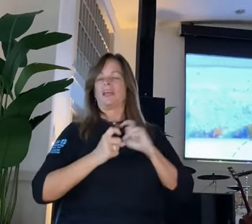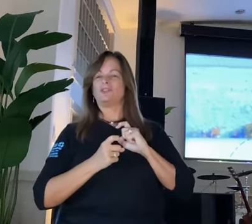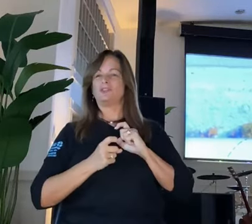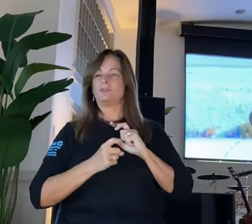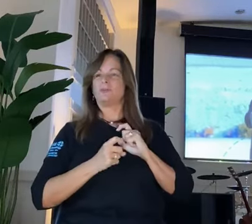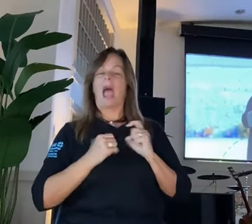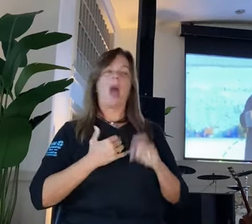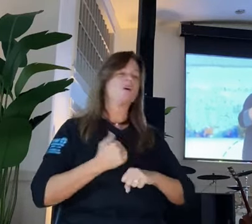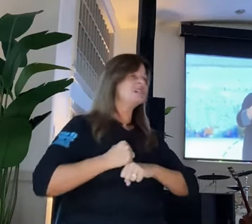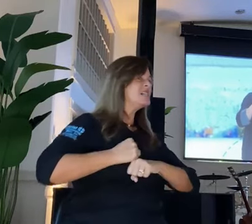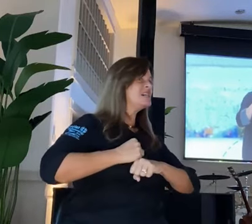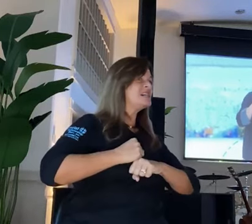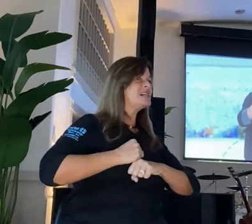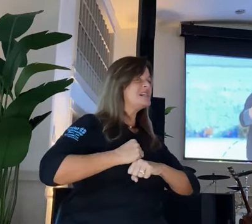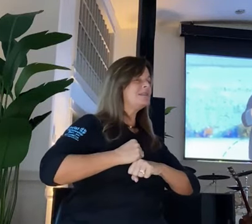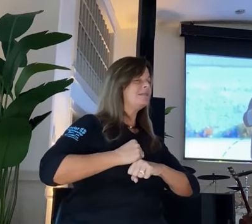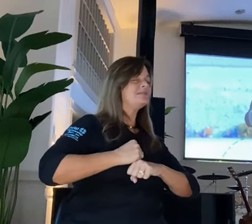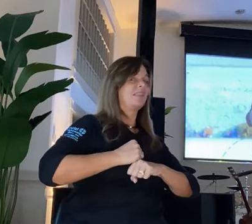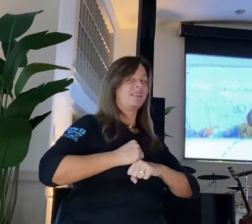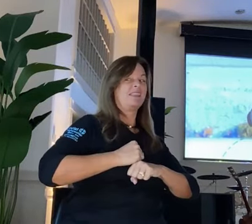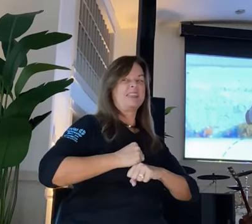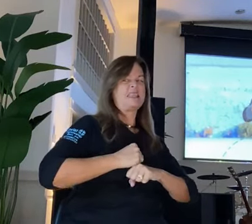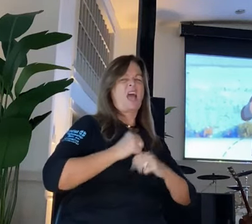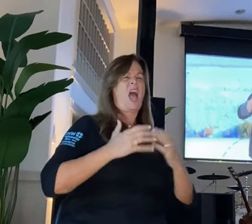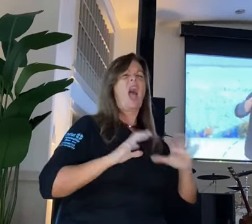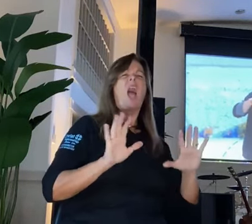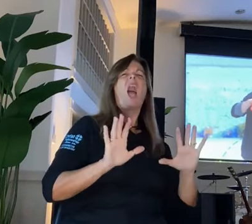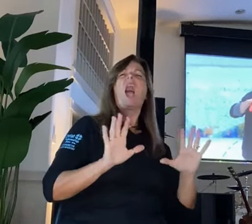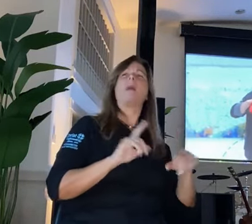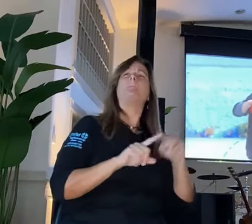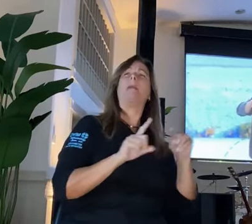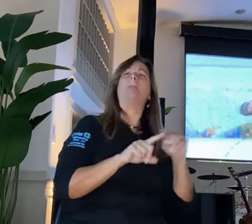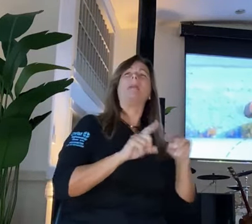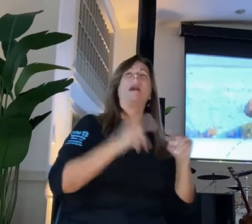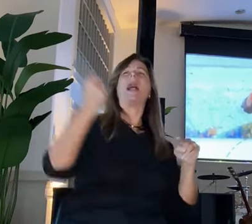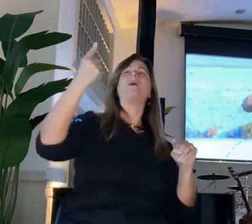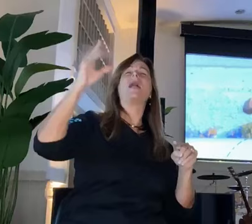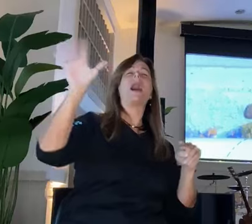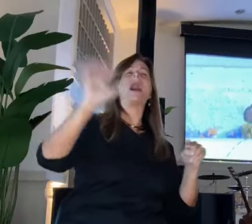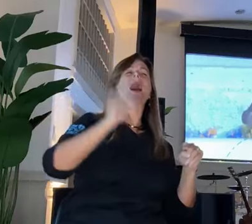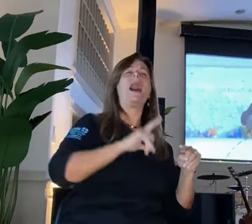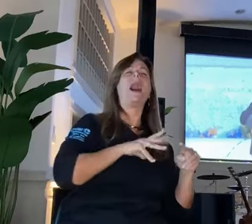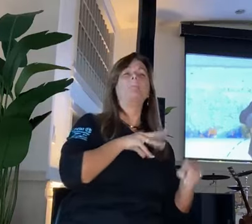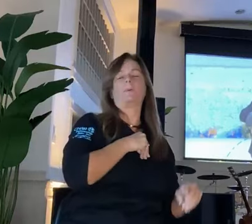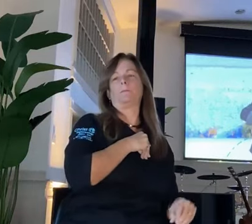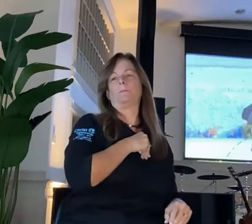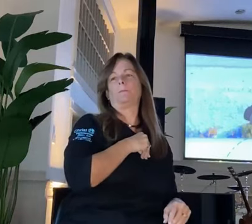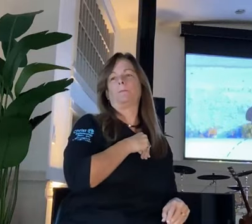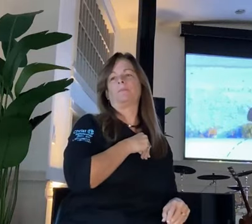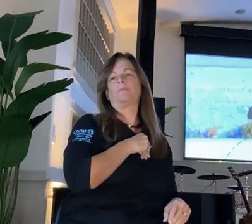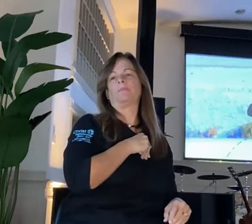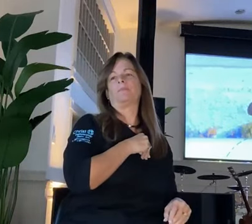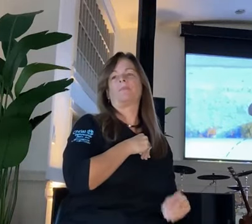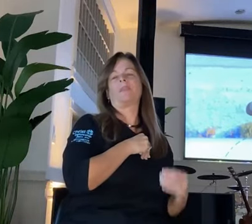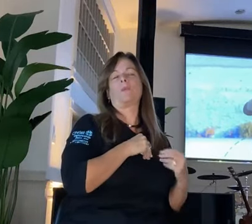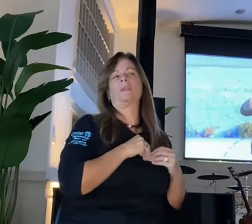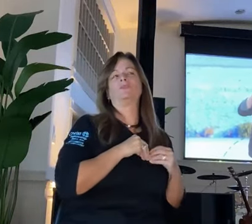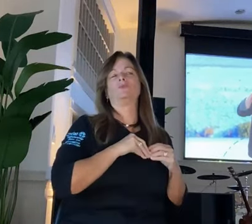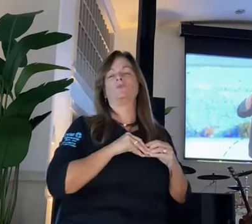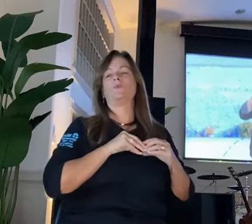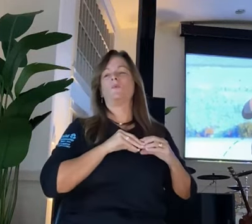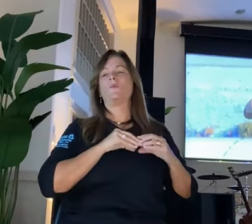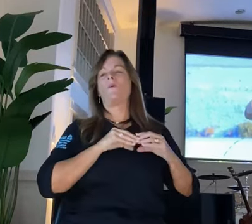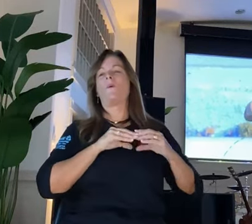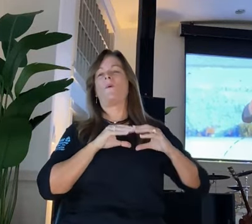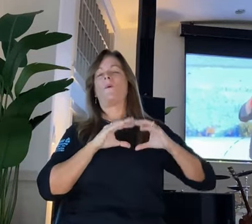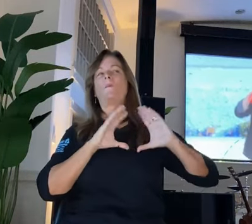that, our natural tendency is to get uncomfortable and go, let's do something else. Let's turn that off. Or we're